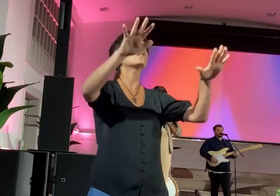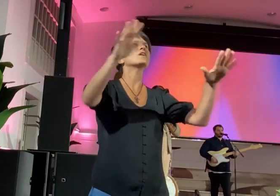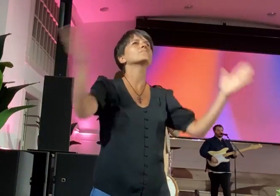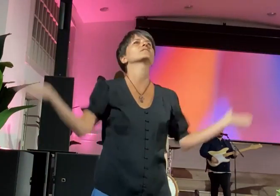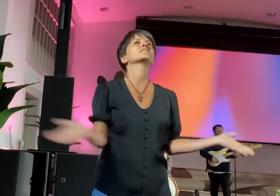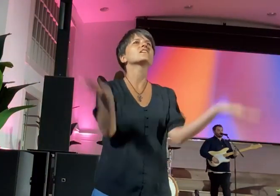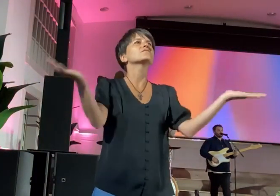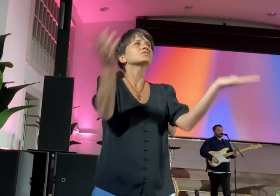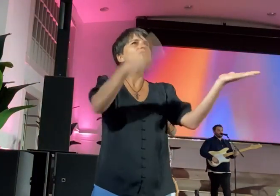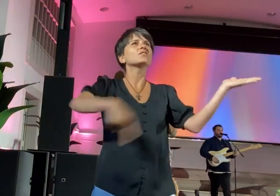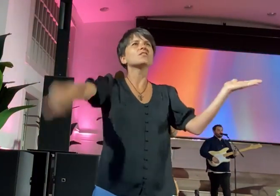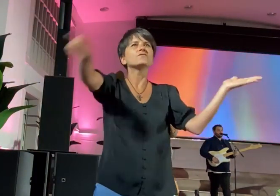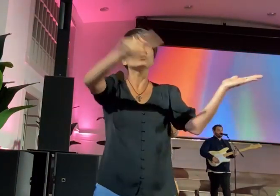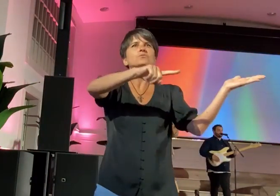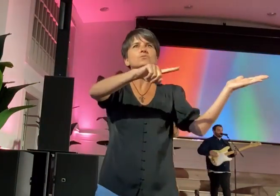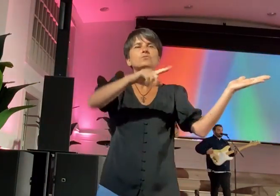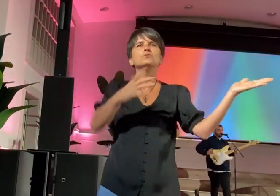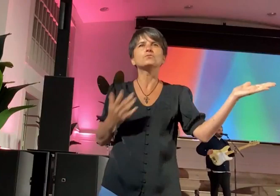us this morning.